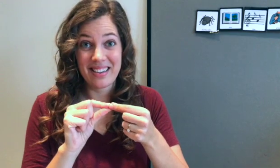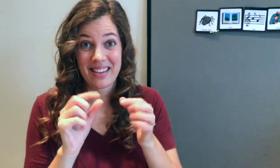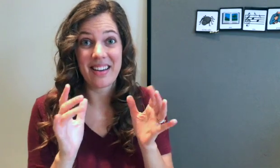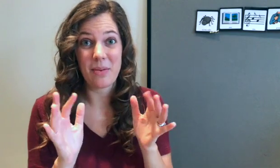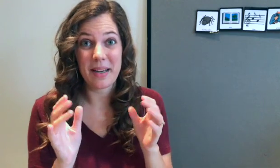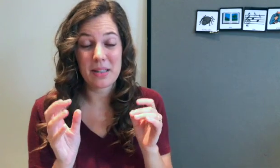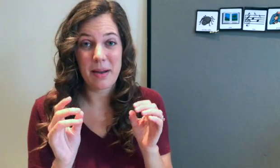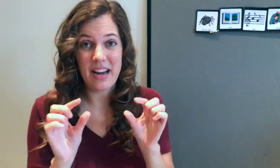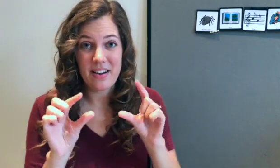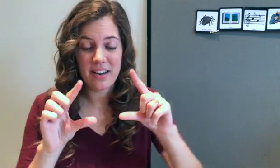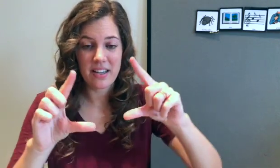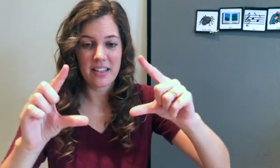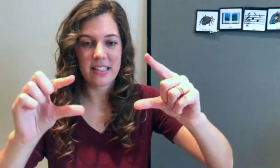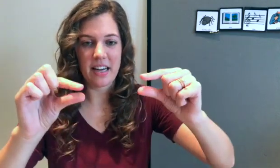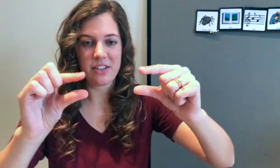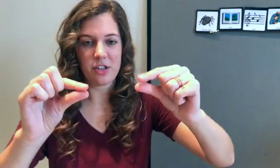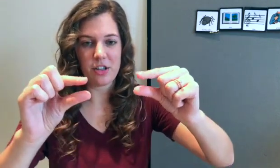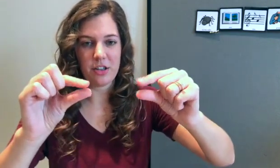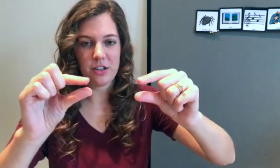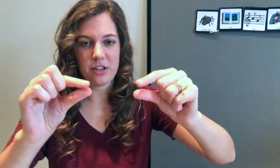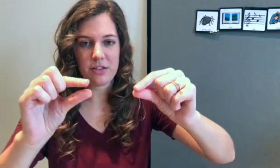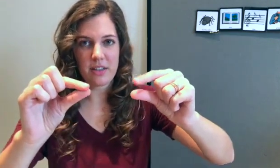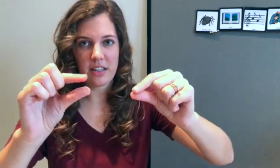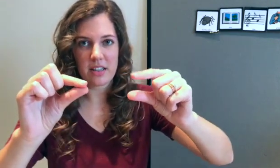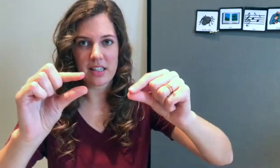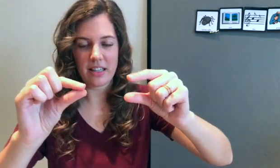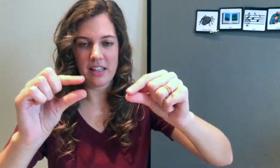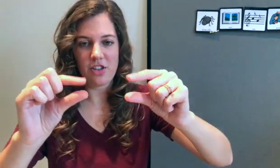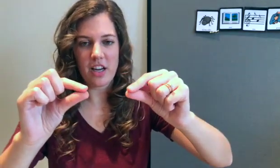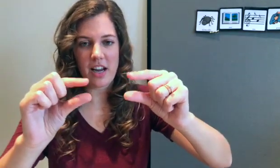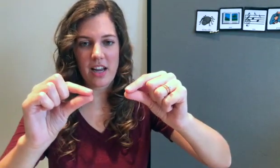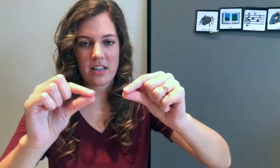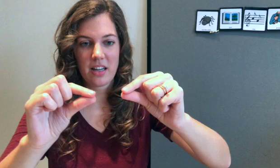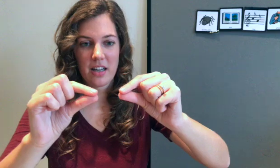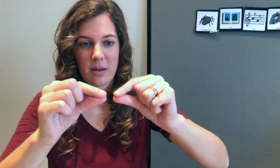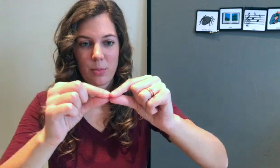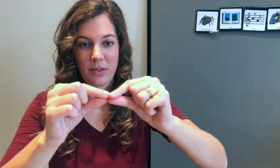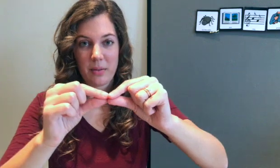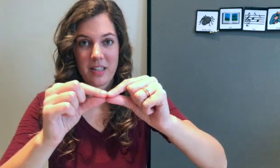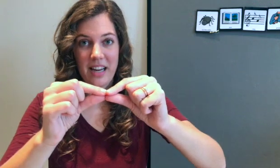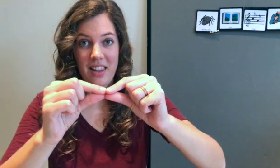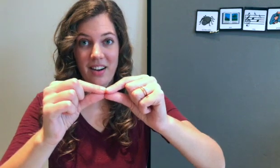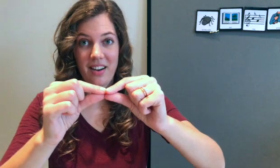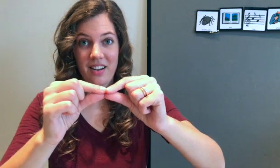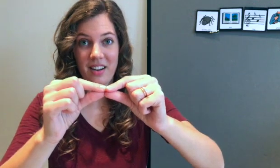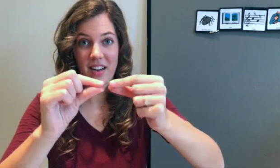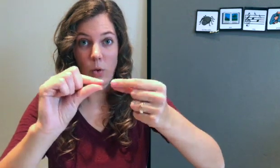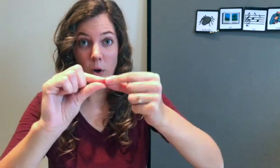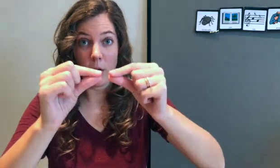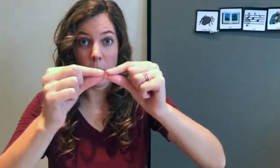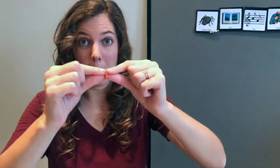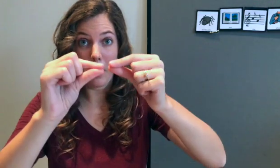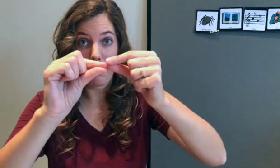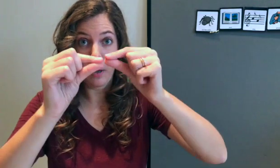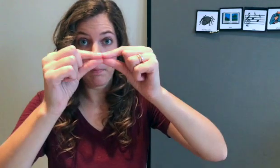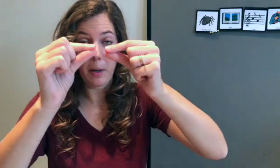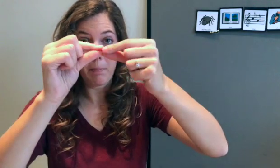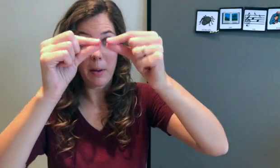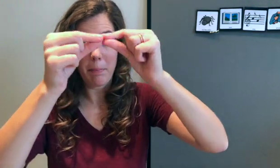Can you make a spider? Take 2 fingers on each hand, put them together, and we're gonna go up, up, up, up, up, up,